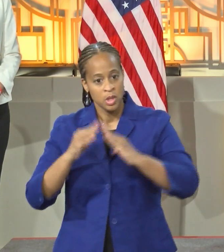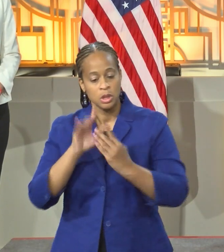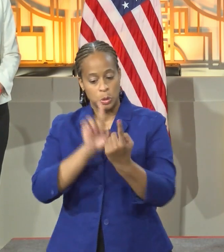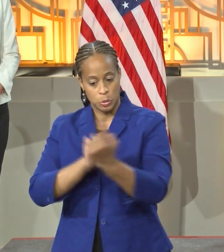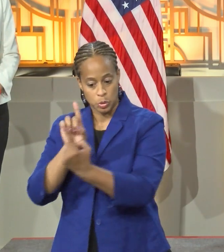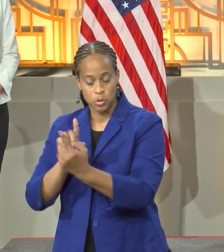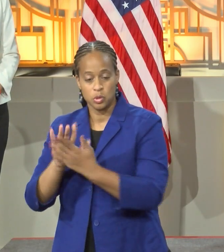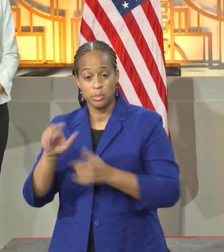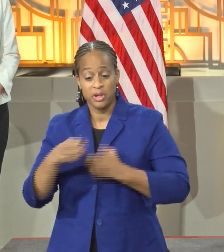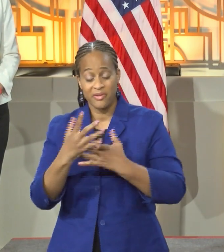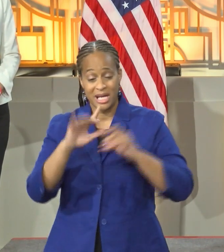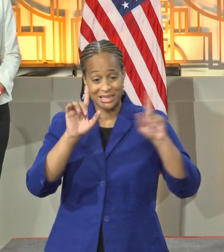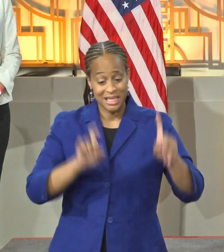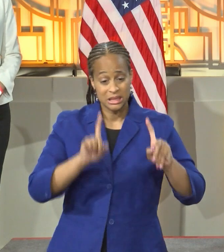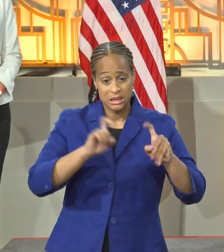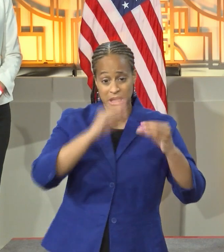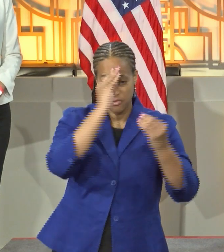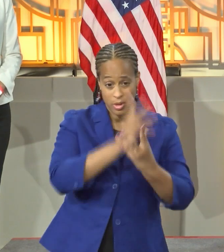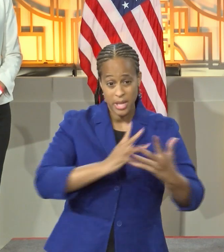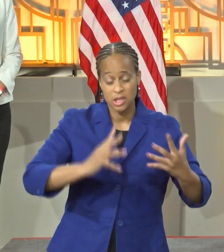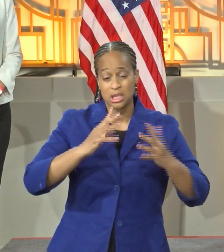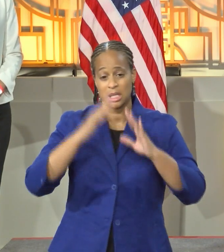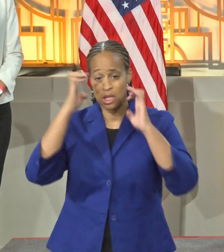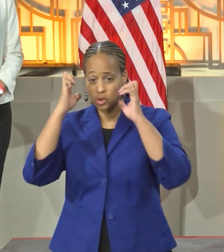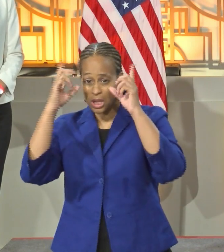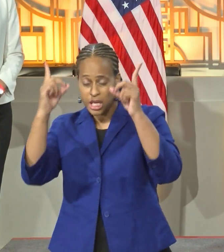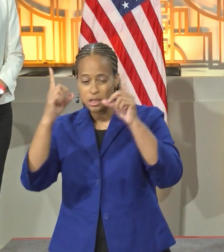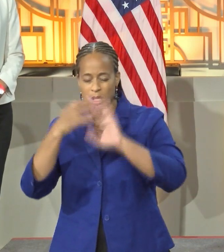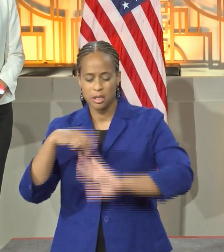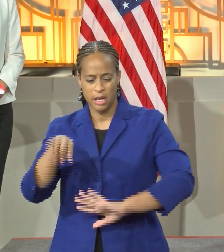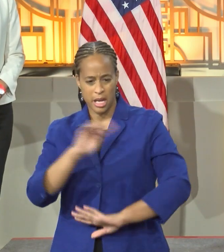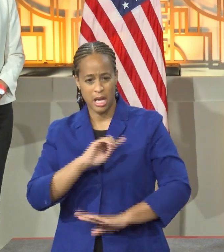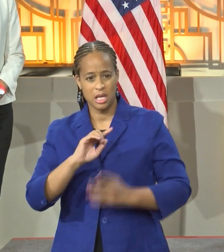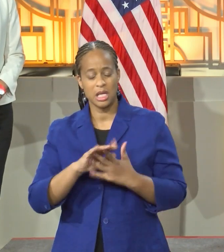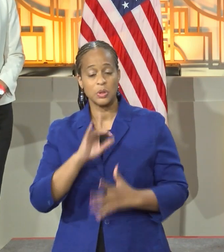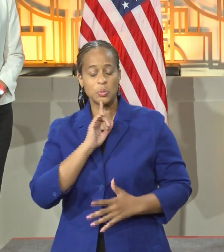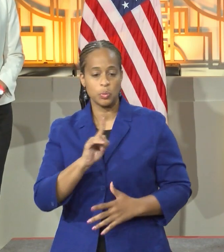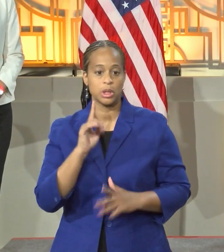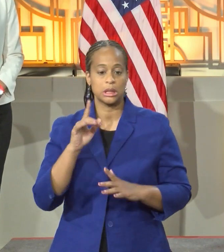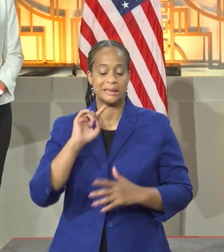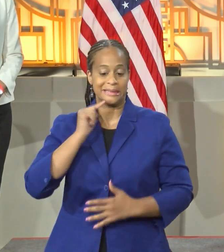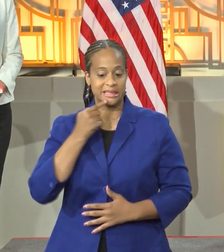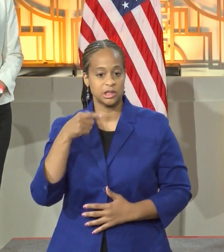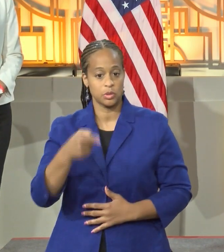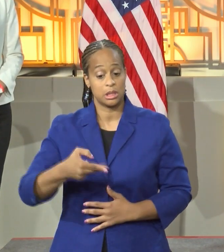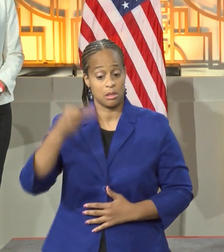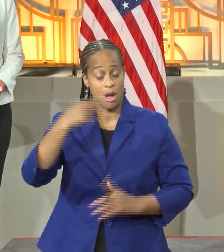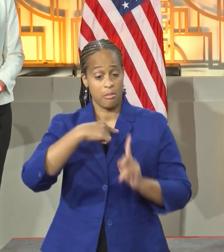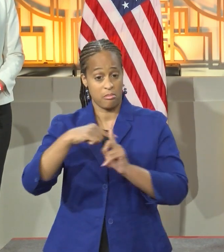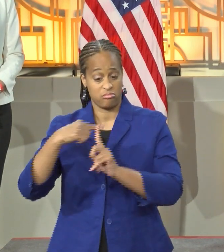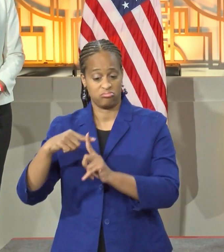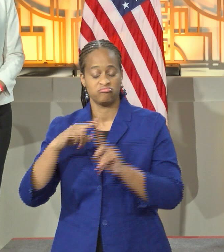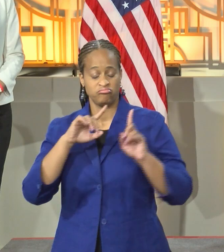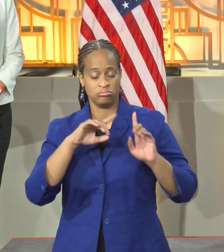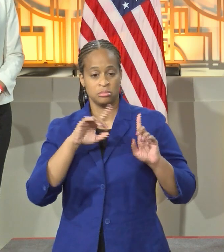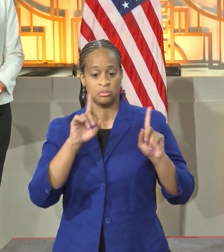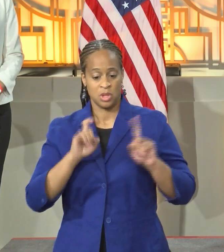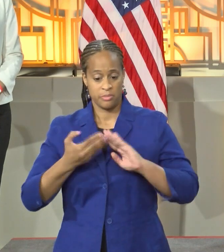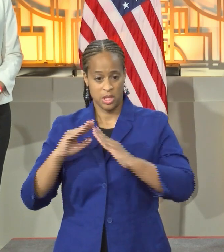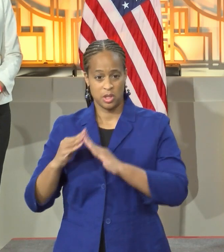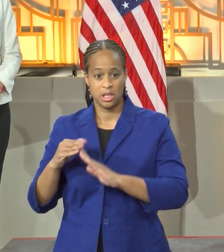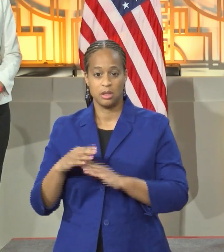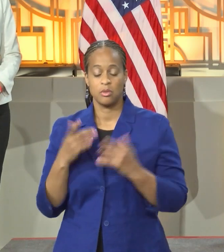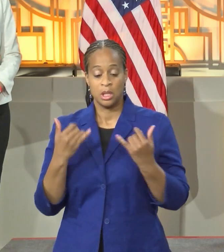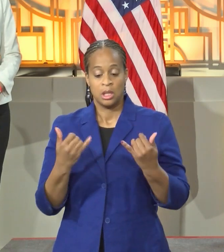provide testing information and education in high positivity communities and populations. In the age of